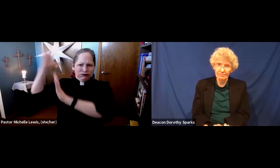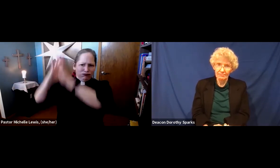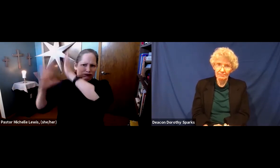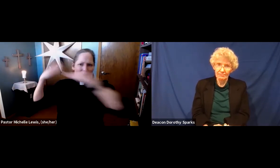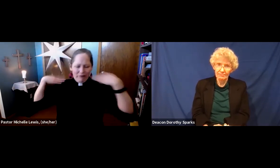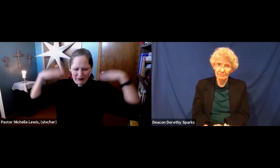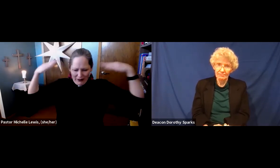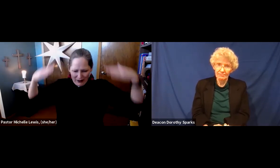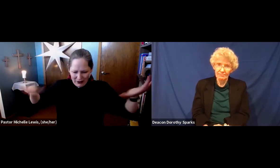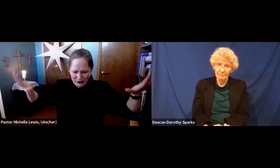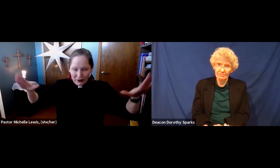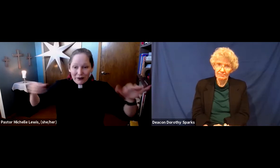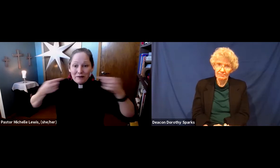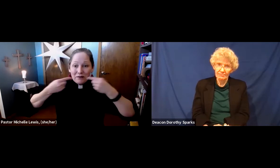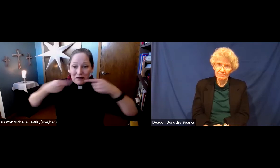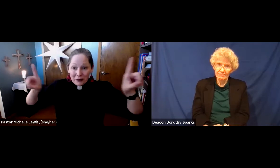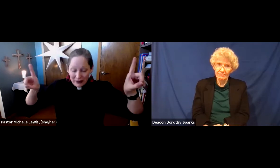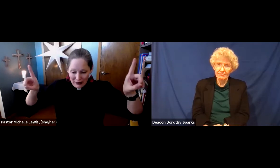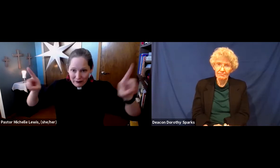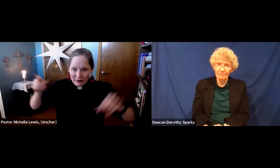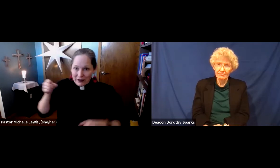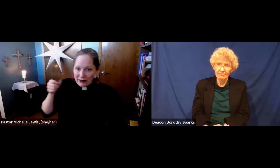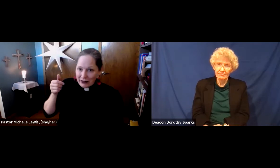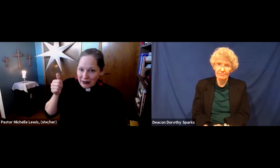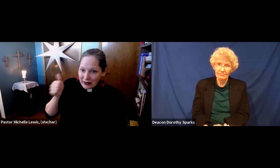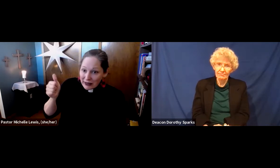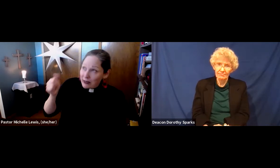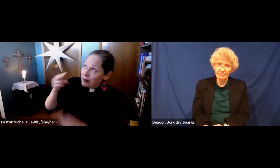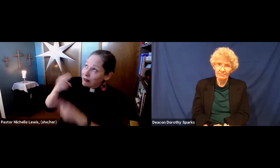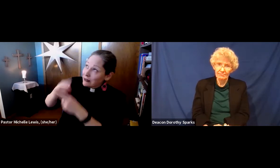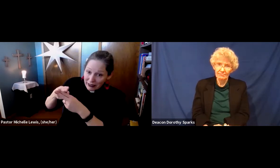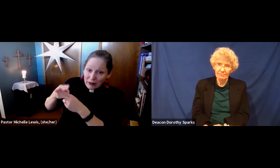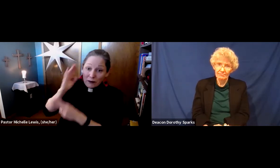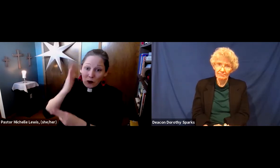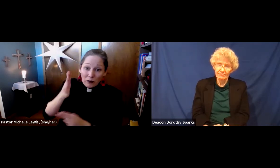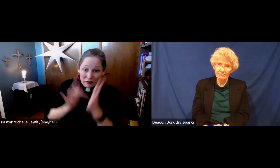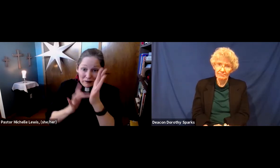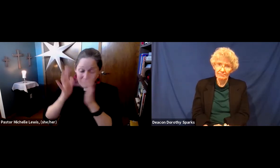The angel said, his name shall be Jesus,